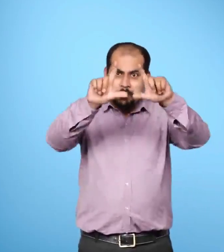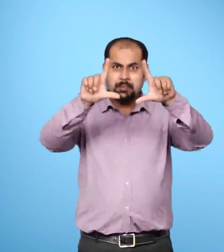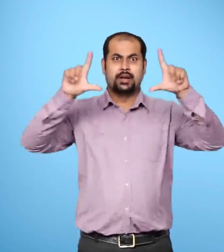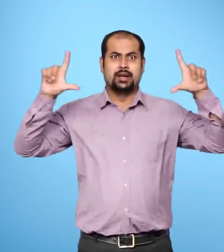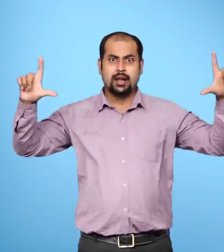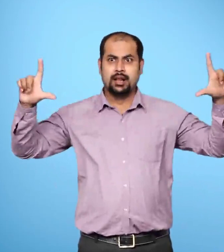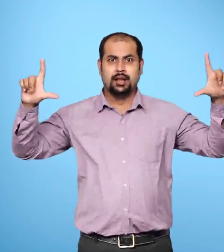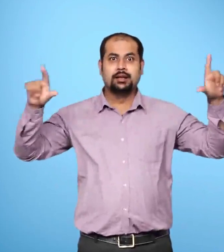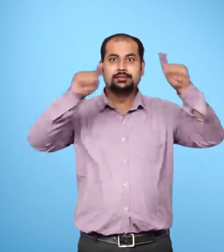with instruction